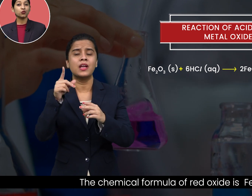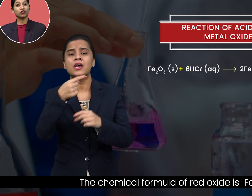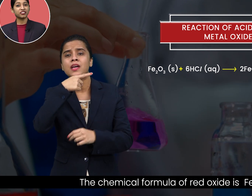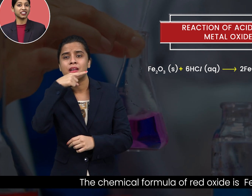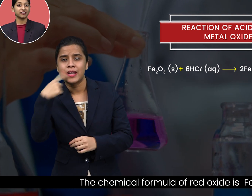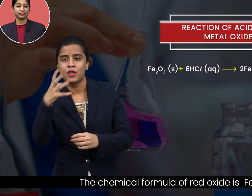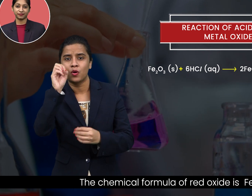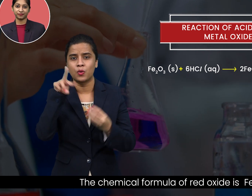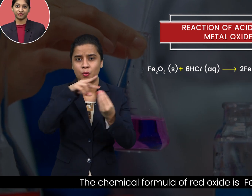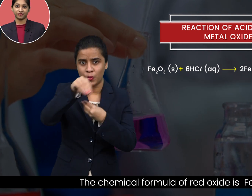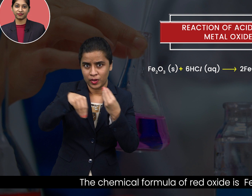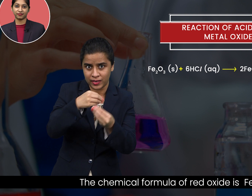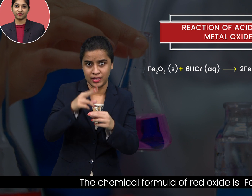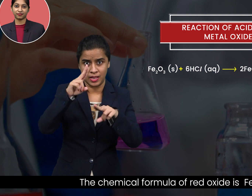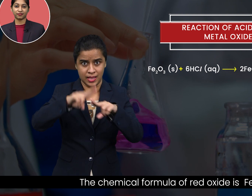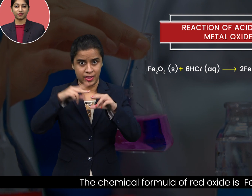Fe2O3.